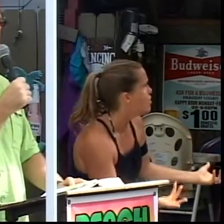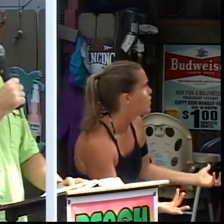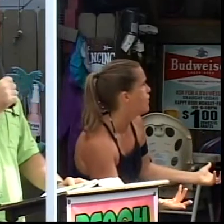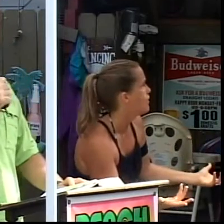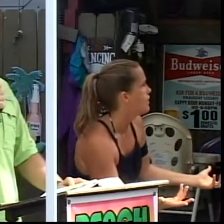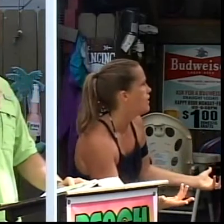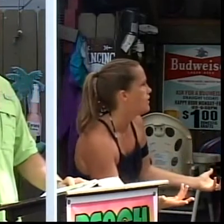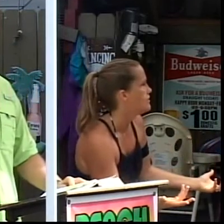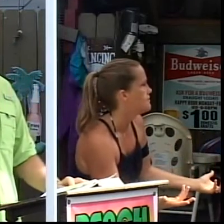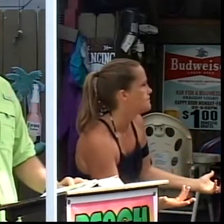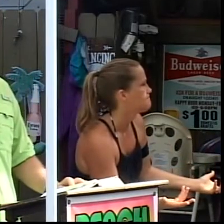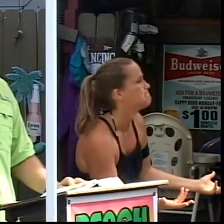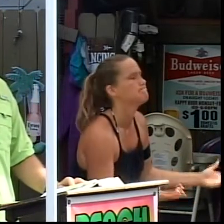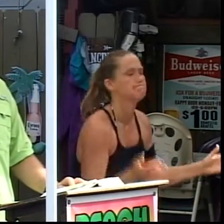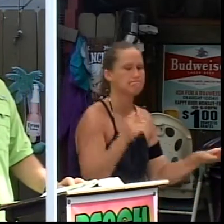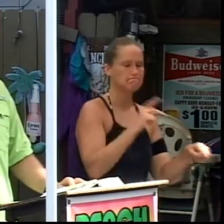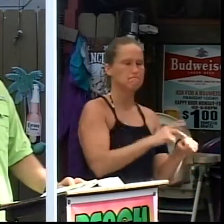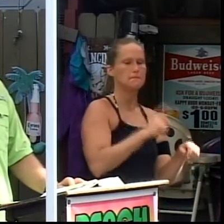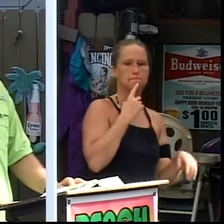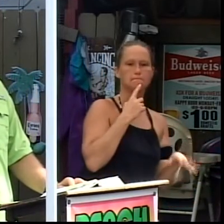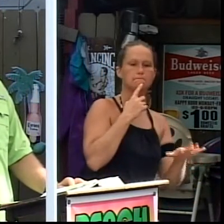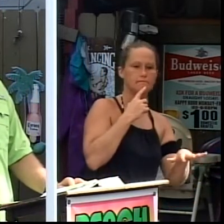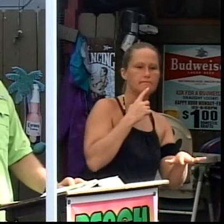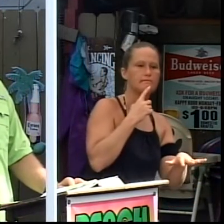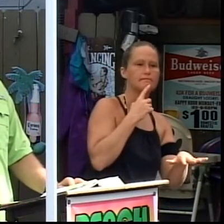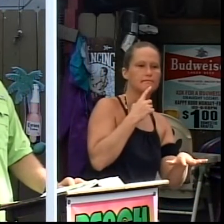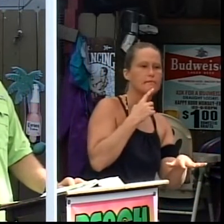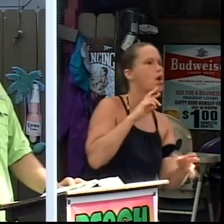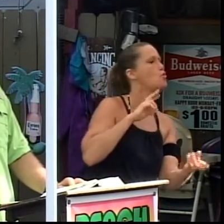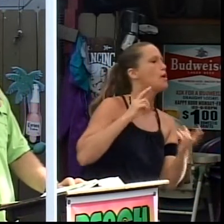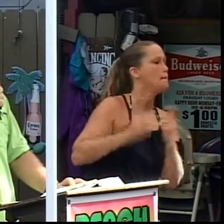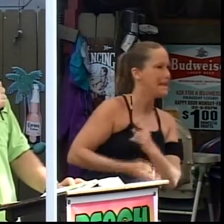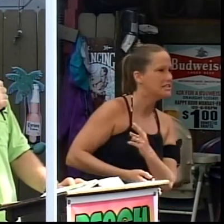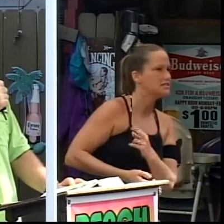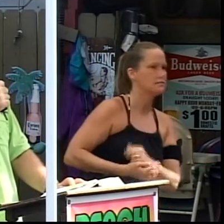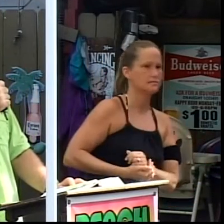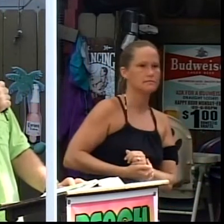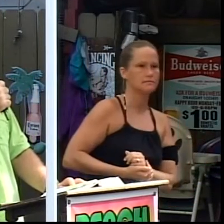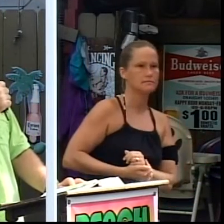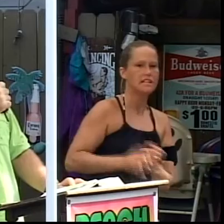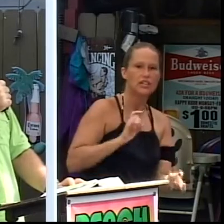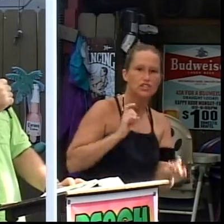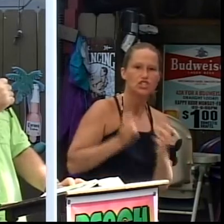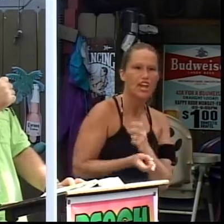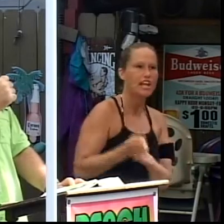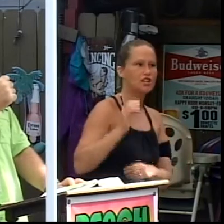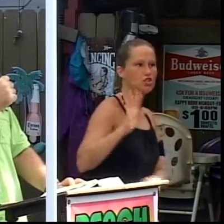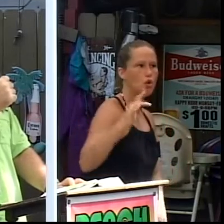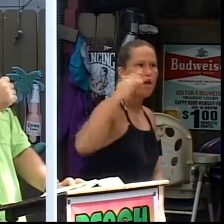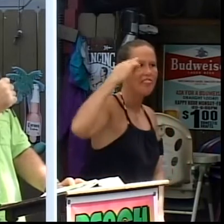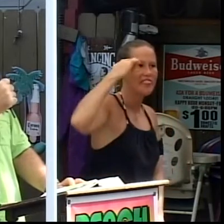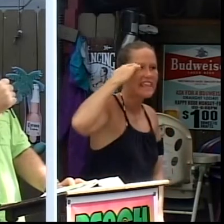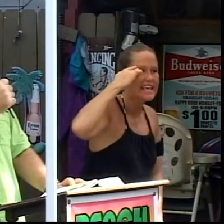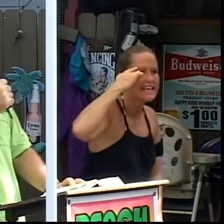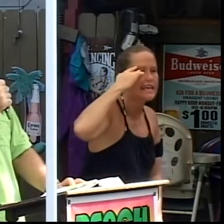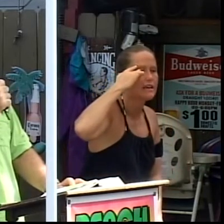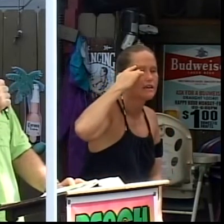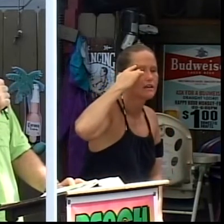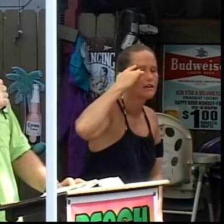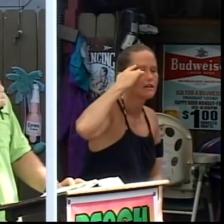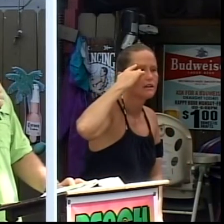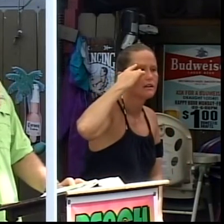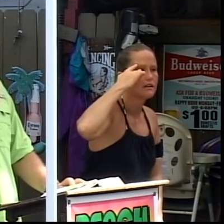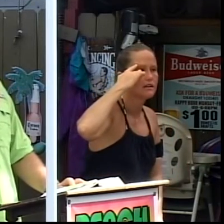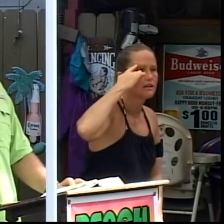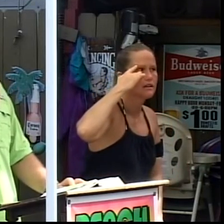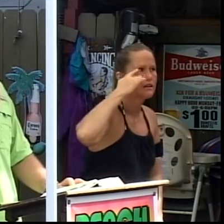repent. Change your thinking. Doesn't say go out and change your behavior and try to get good enough for God. Not